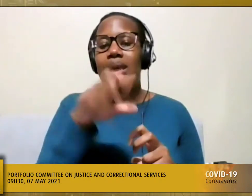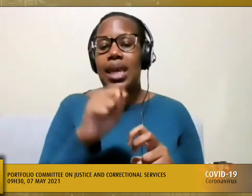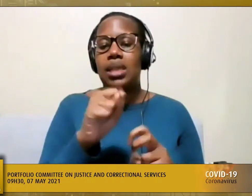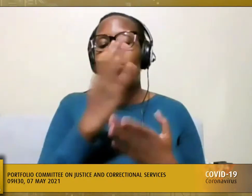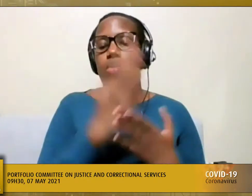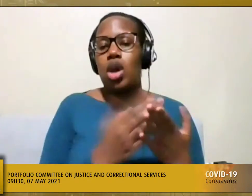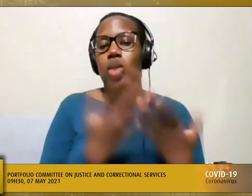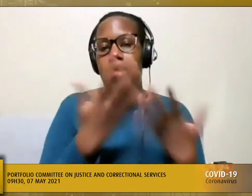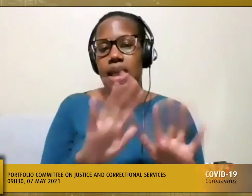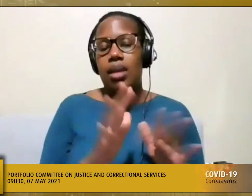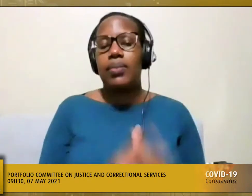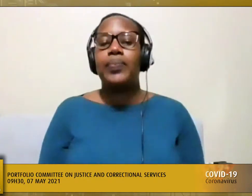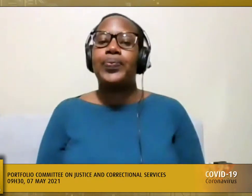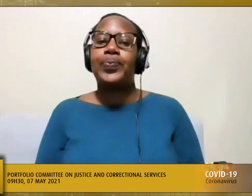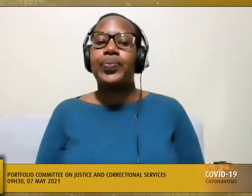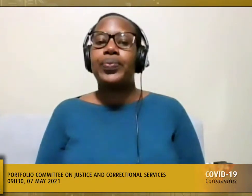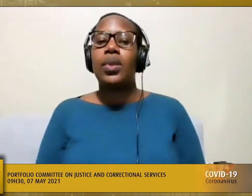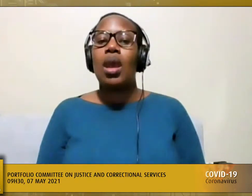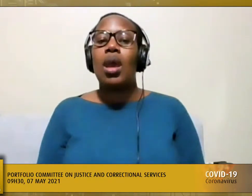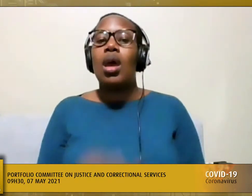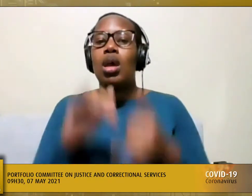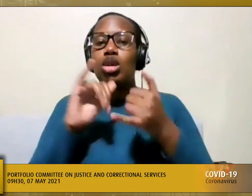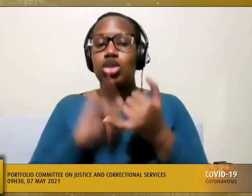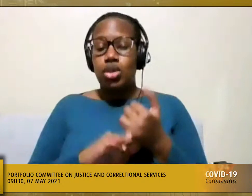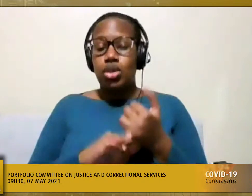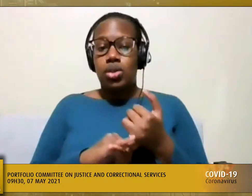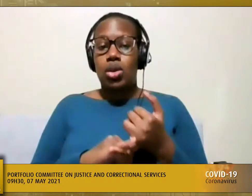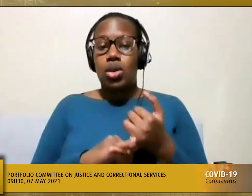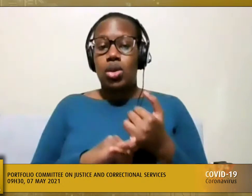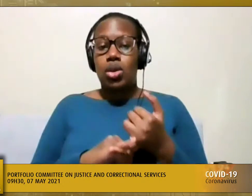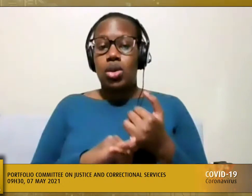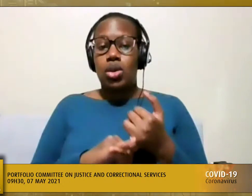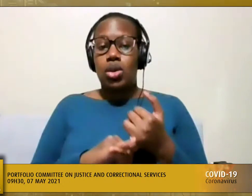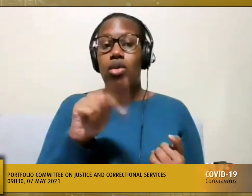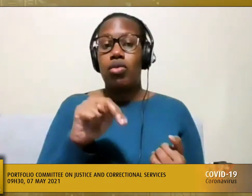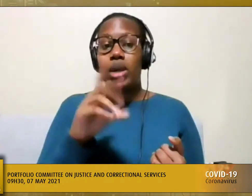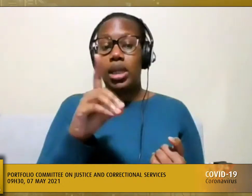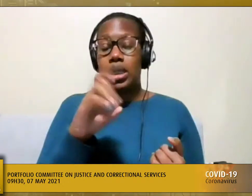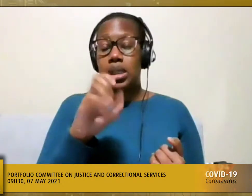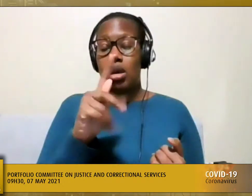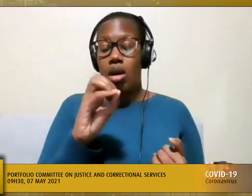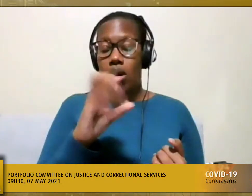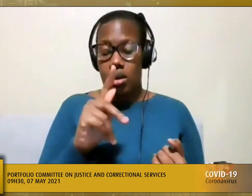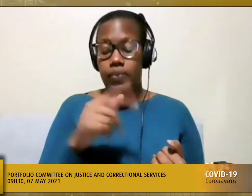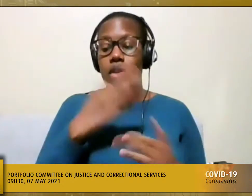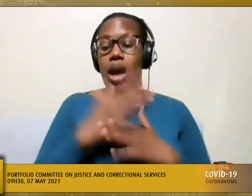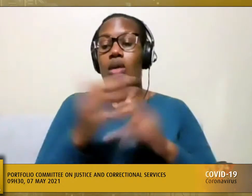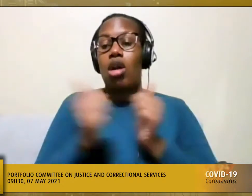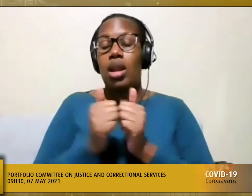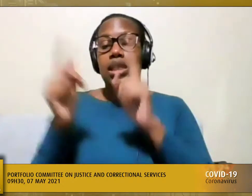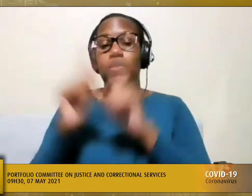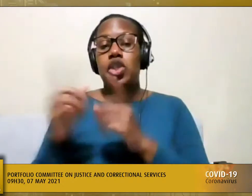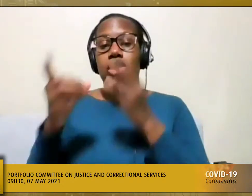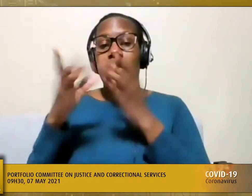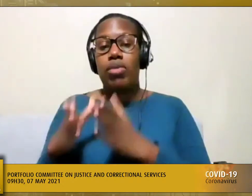yes so um our colleague the special director of the